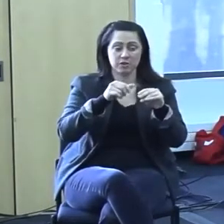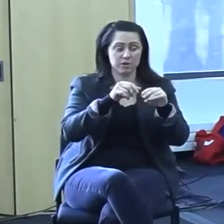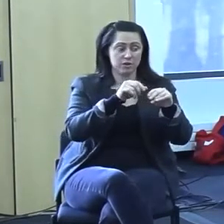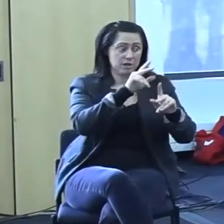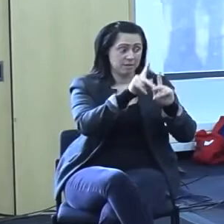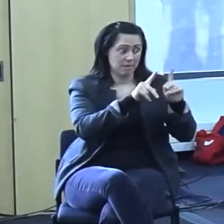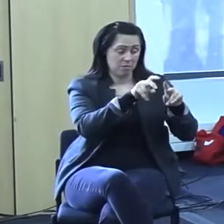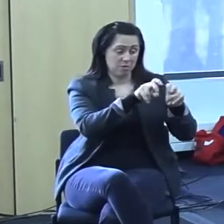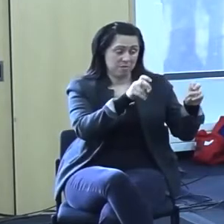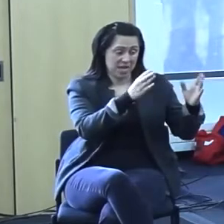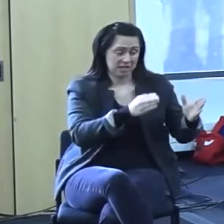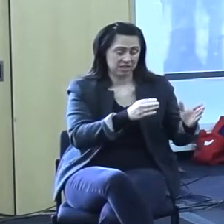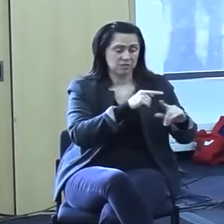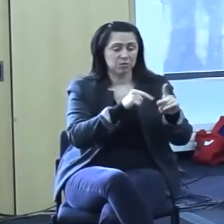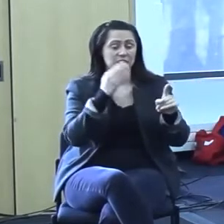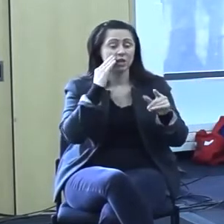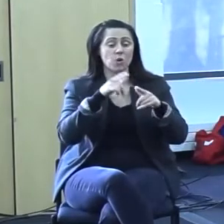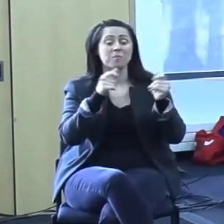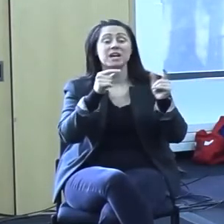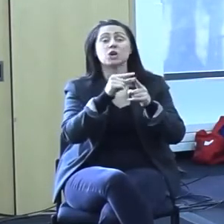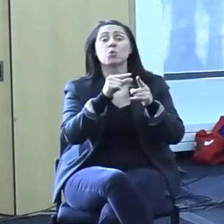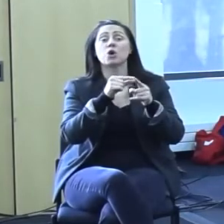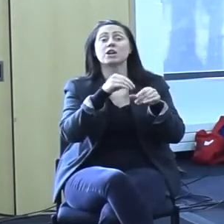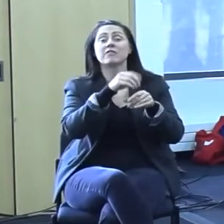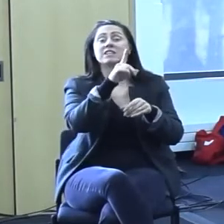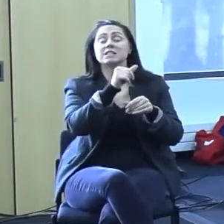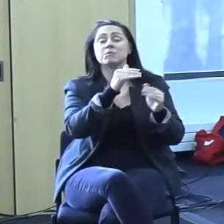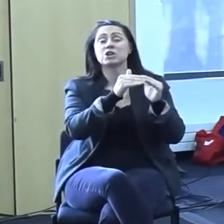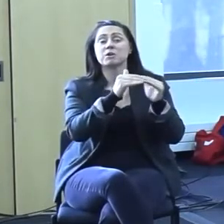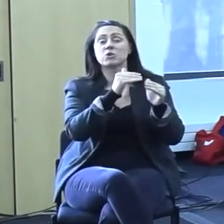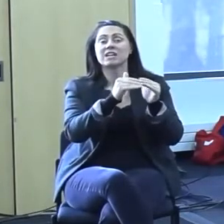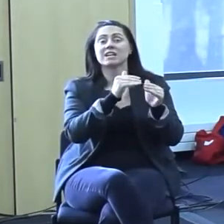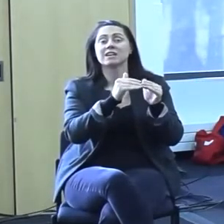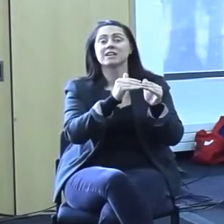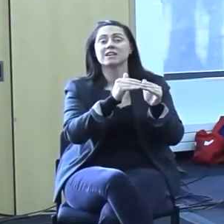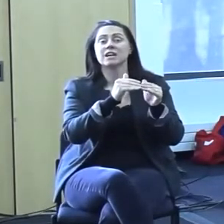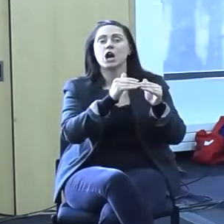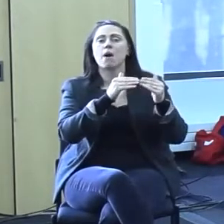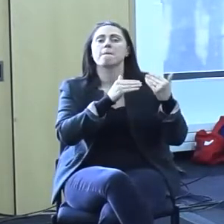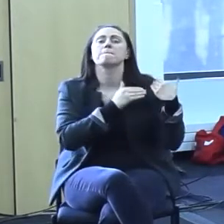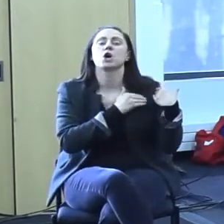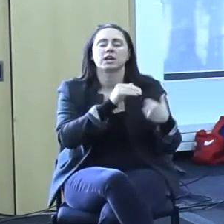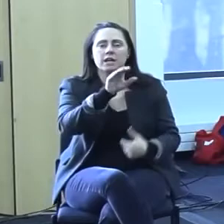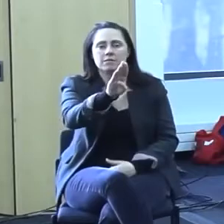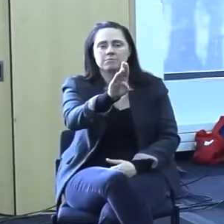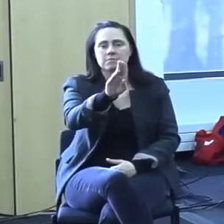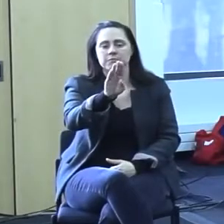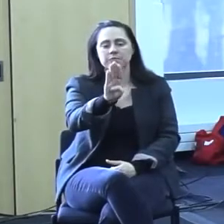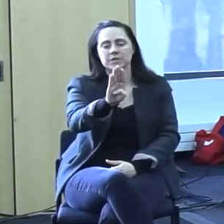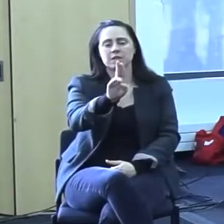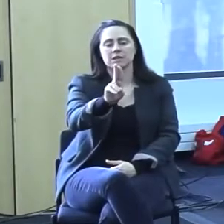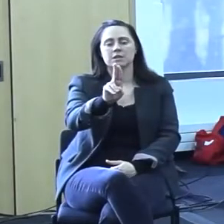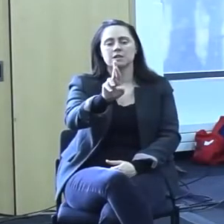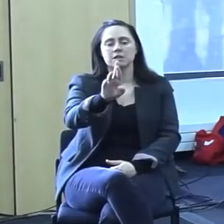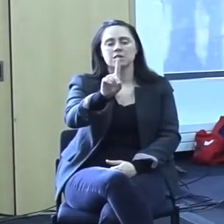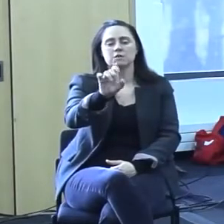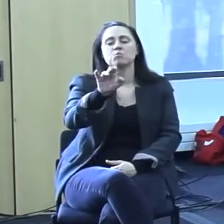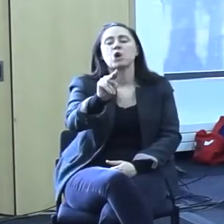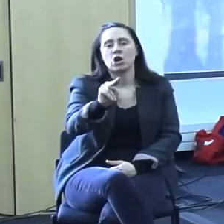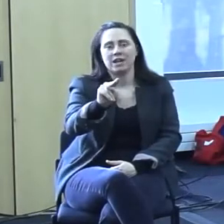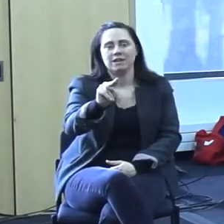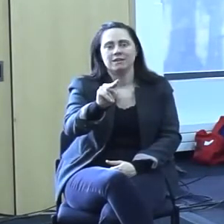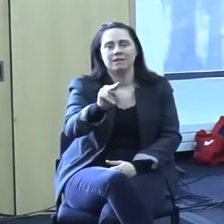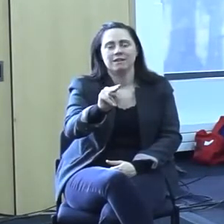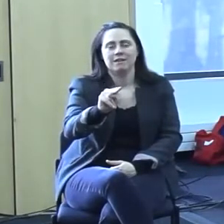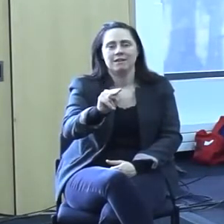but I know that a big word like in the disabled community is burden, and like calling ourselves